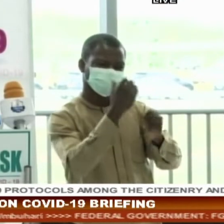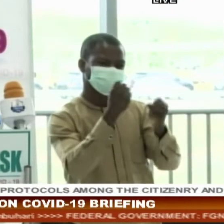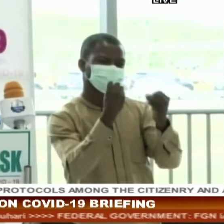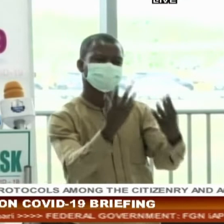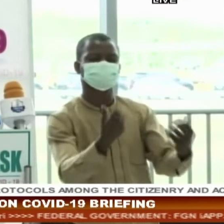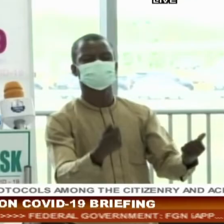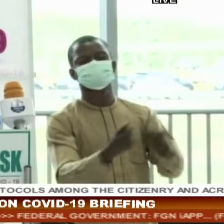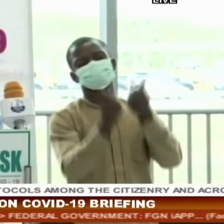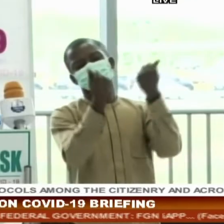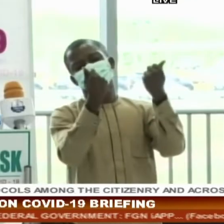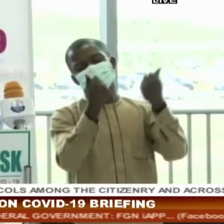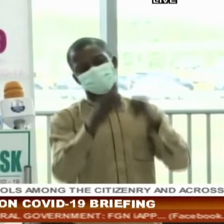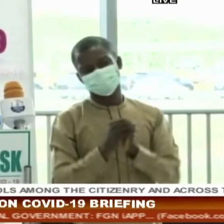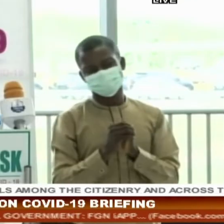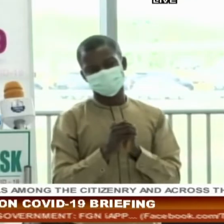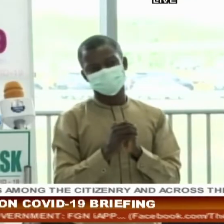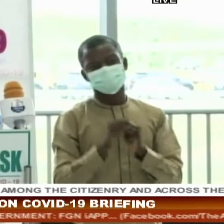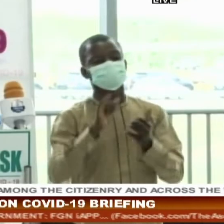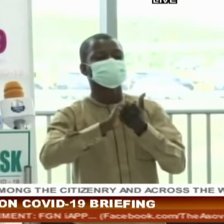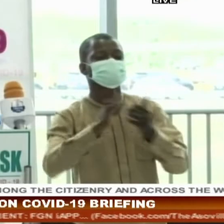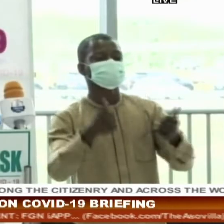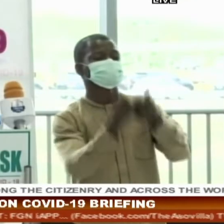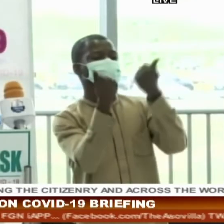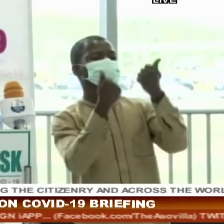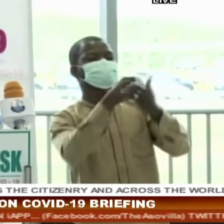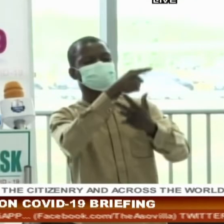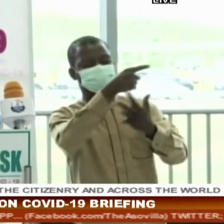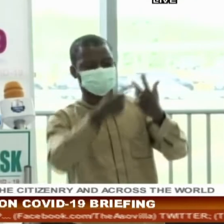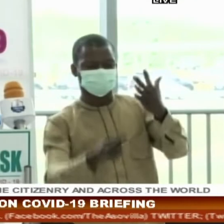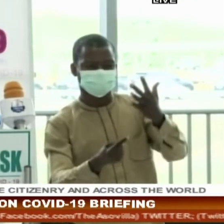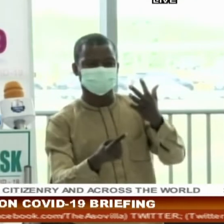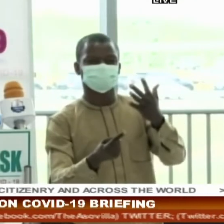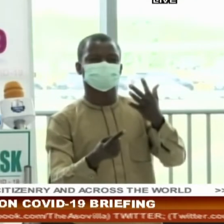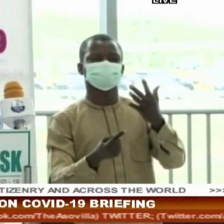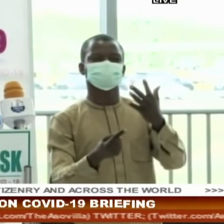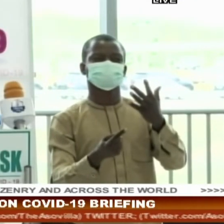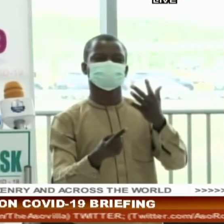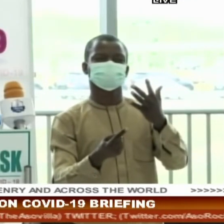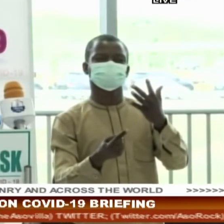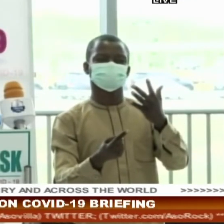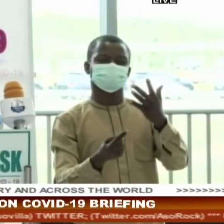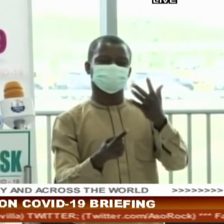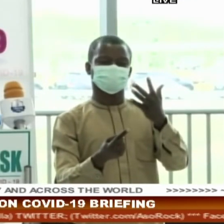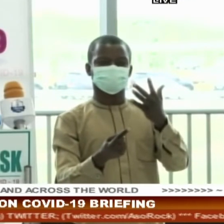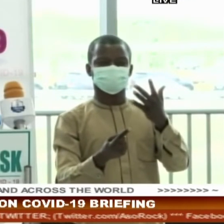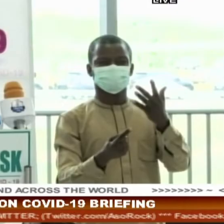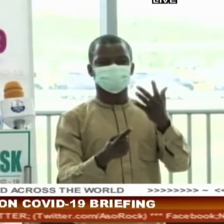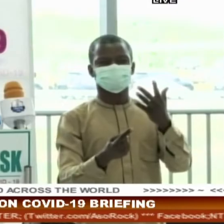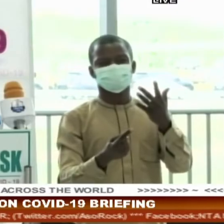obstacles. And these obstacles include, but not limited to: 1,